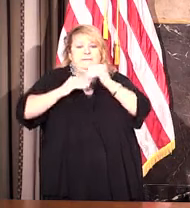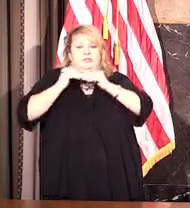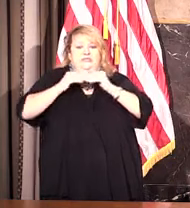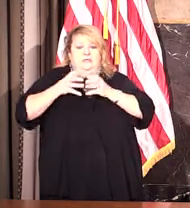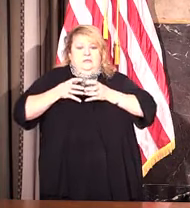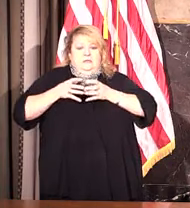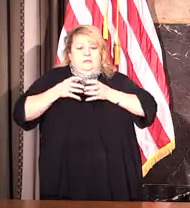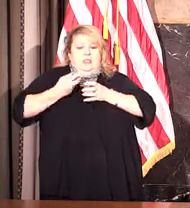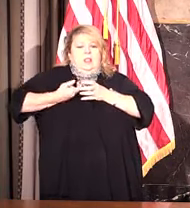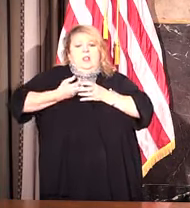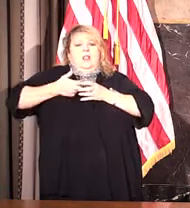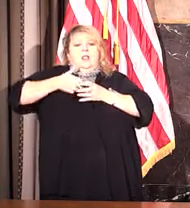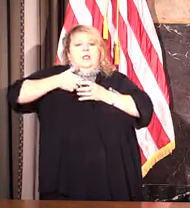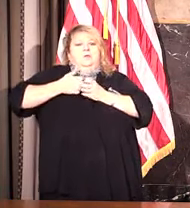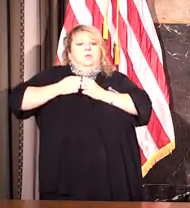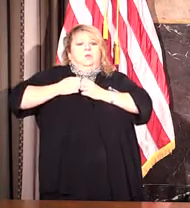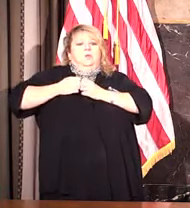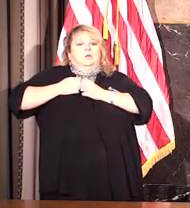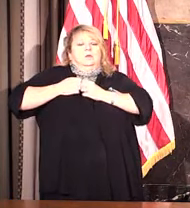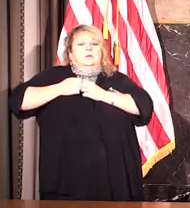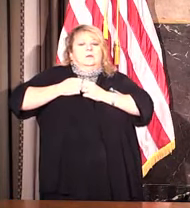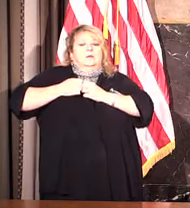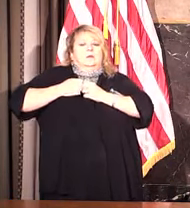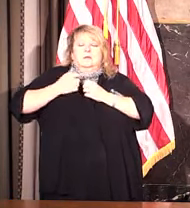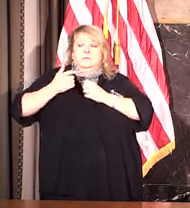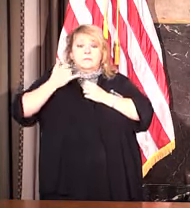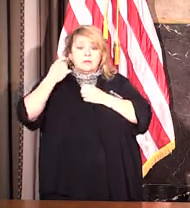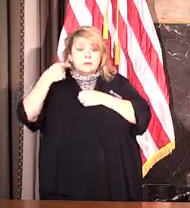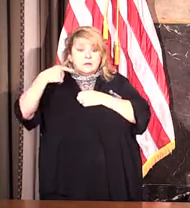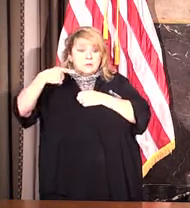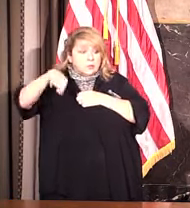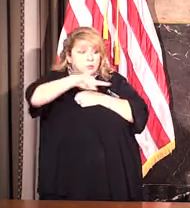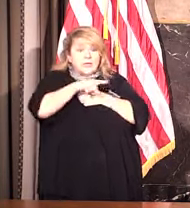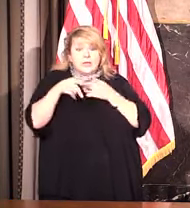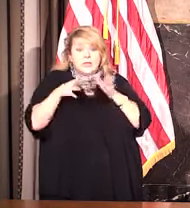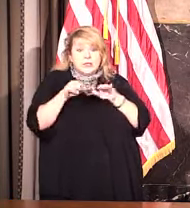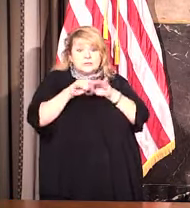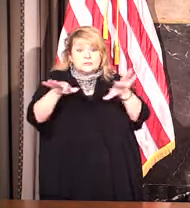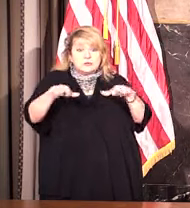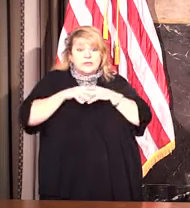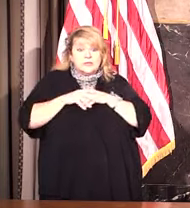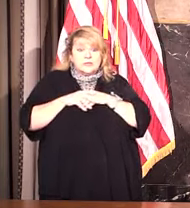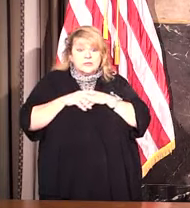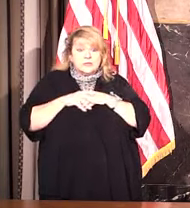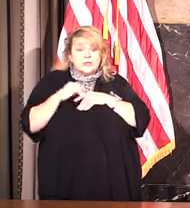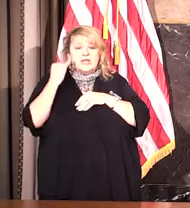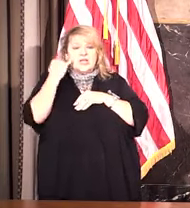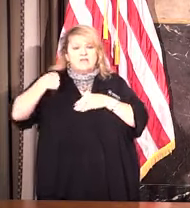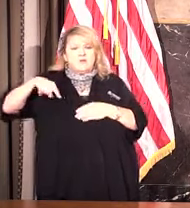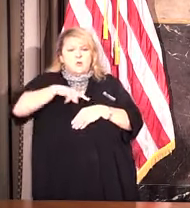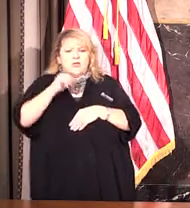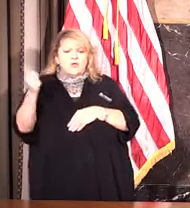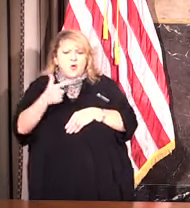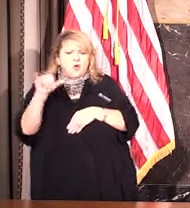it. It's not that hard to reduce spread if everyone is playing for the same team on that.